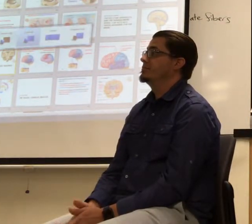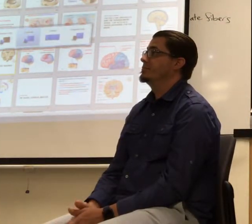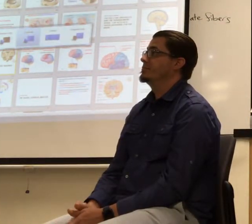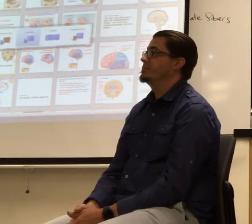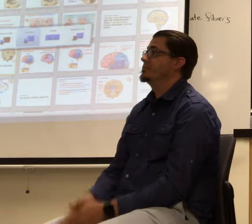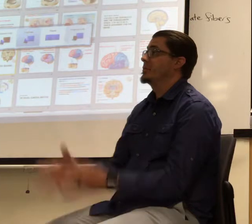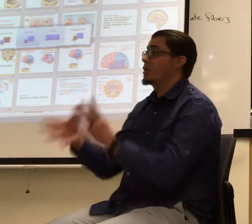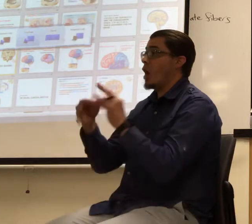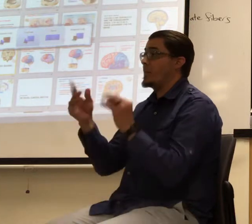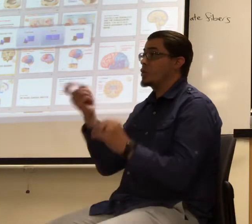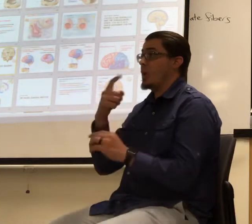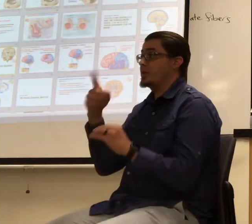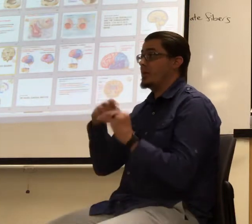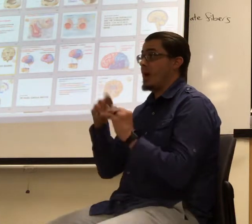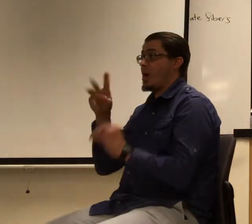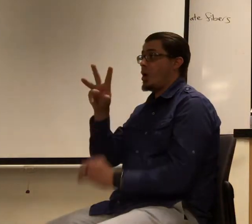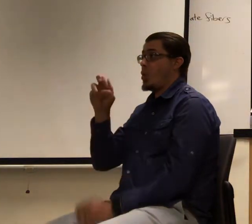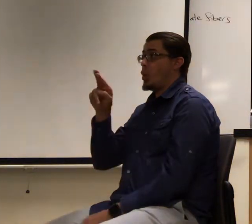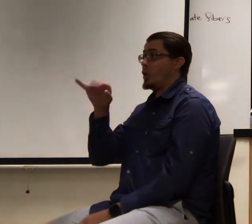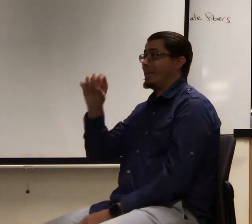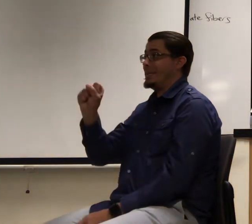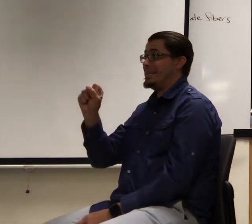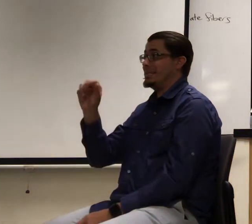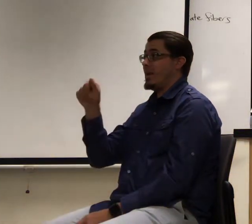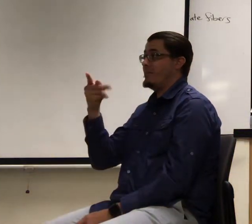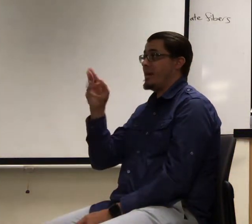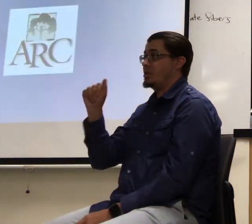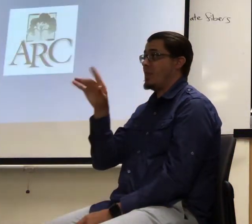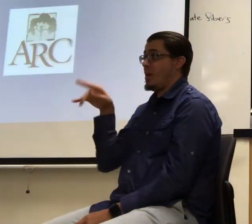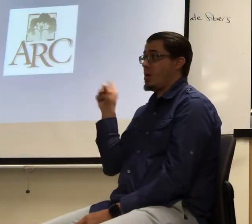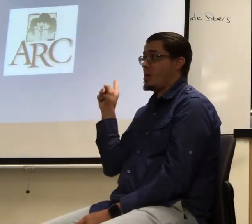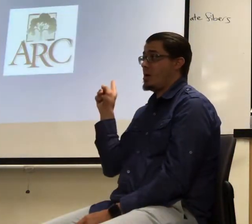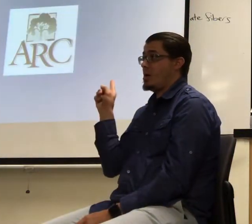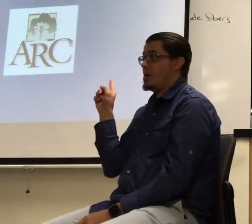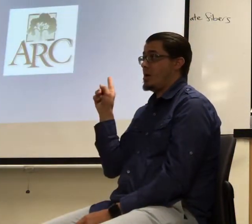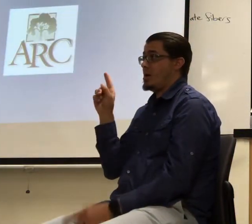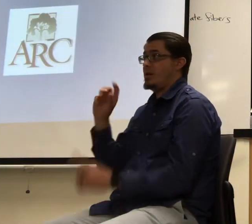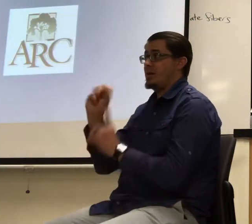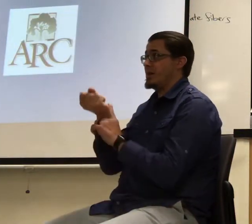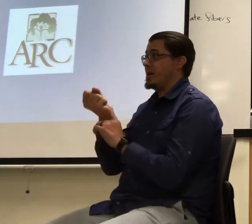So any comments or questions on Wernicke's aphasia? The case study says it all.